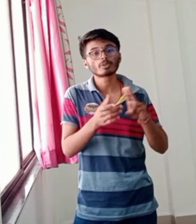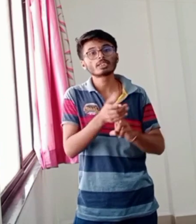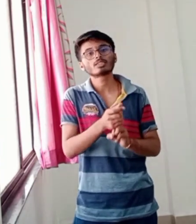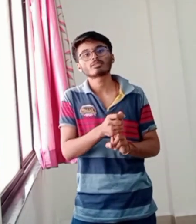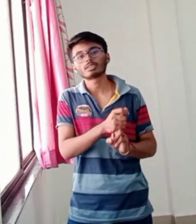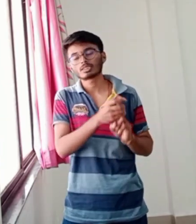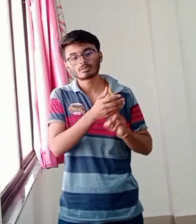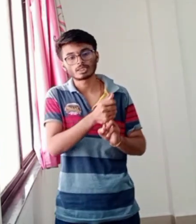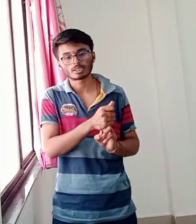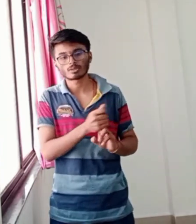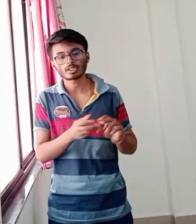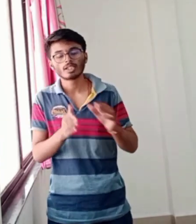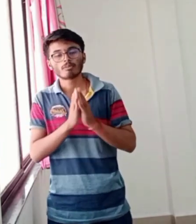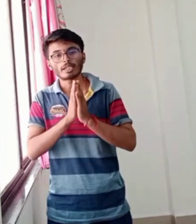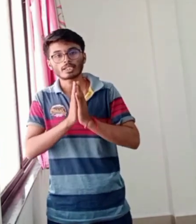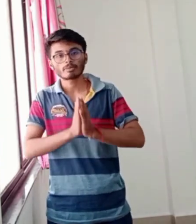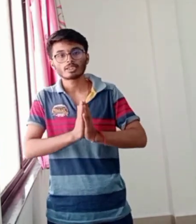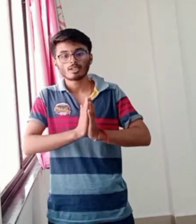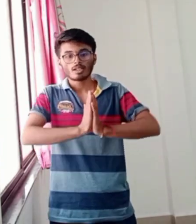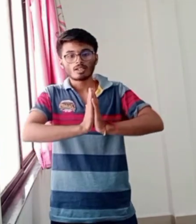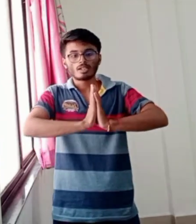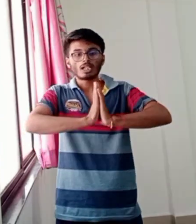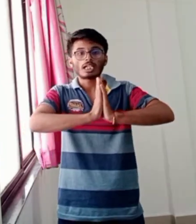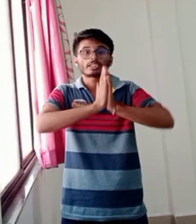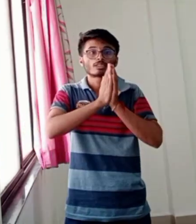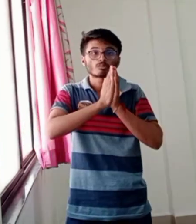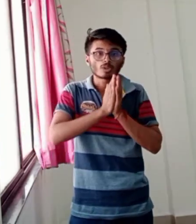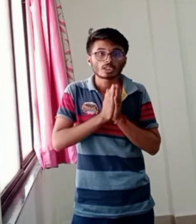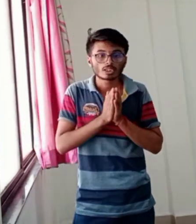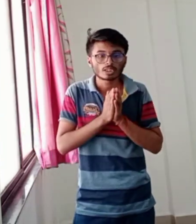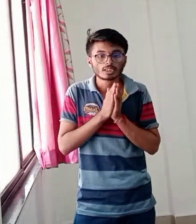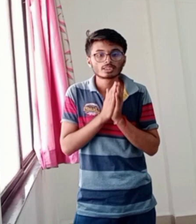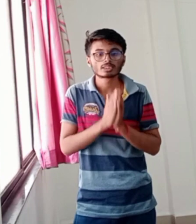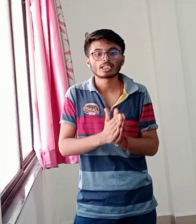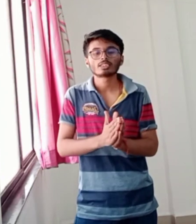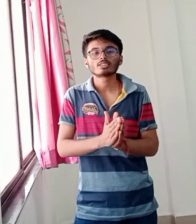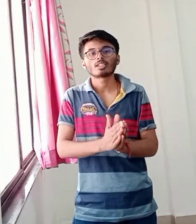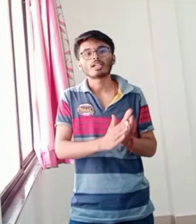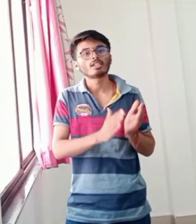purines means double ring. Okay, pyrimidine are smaller in size, and